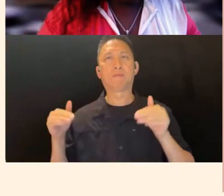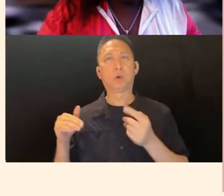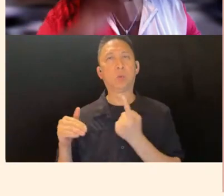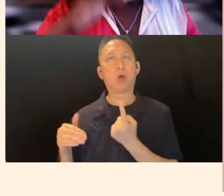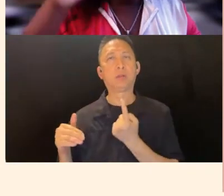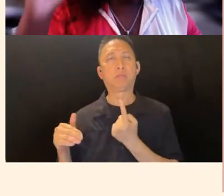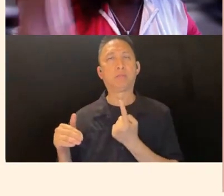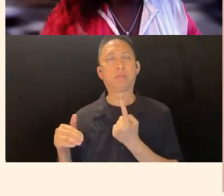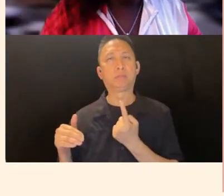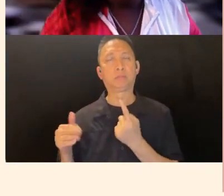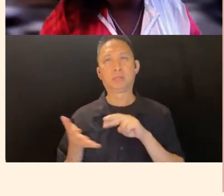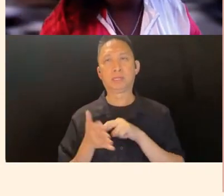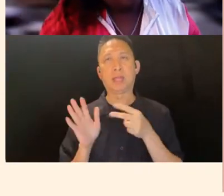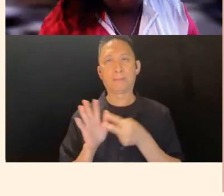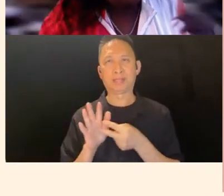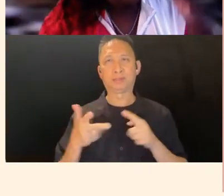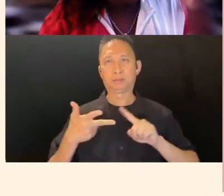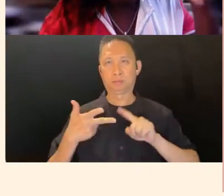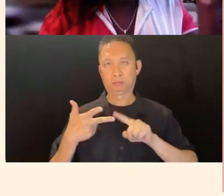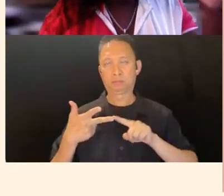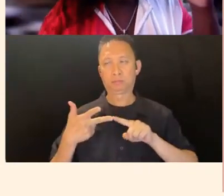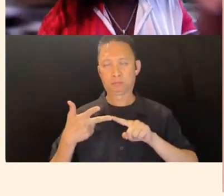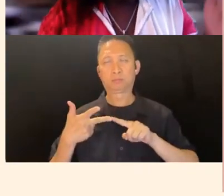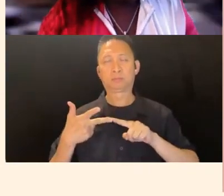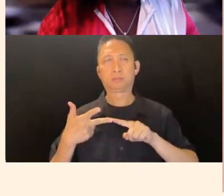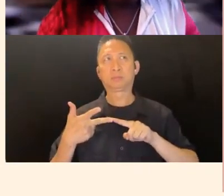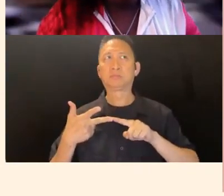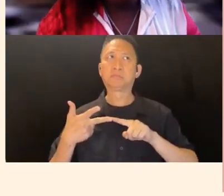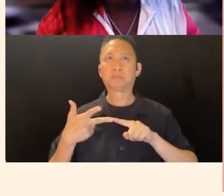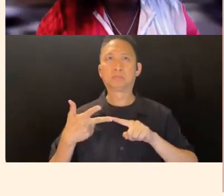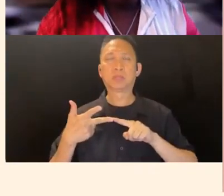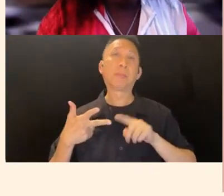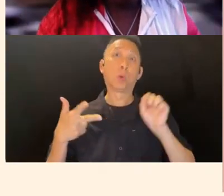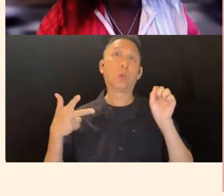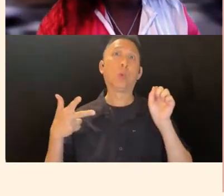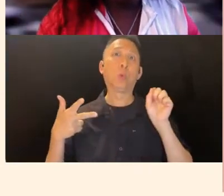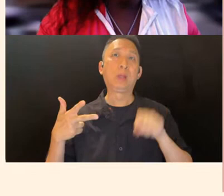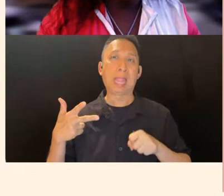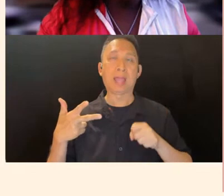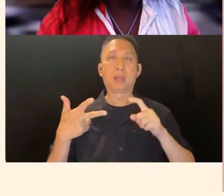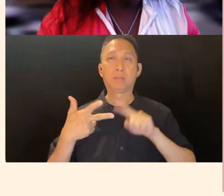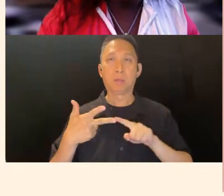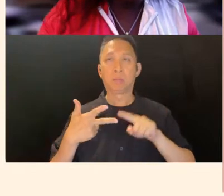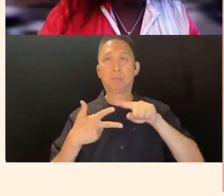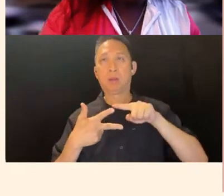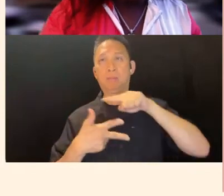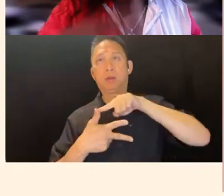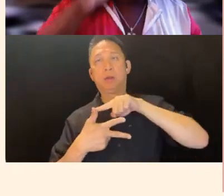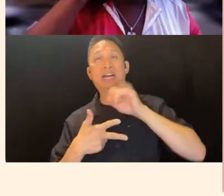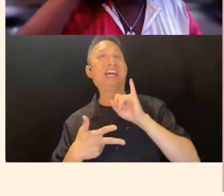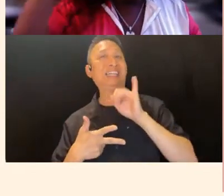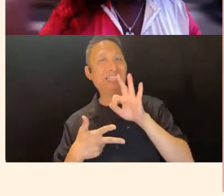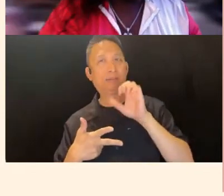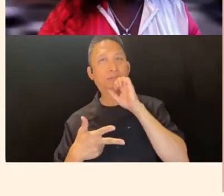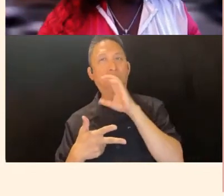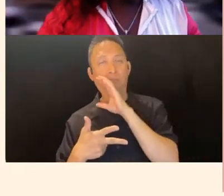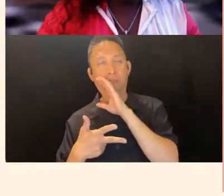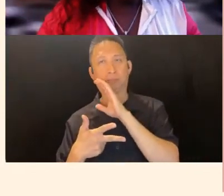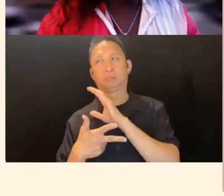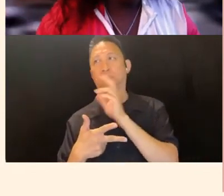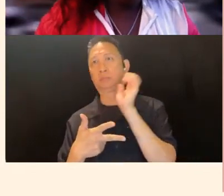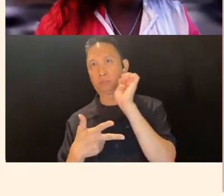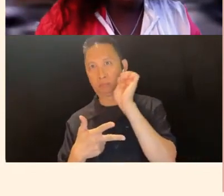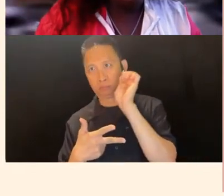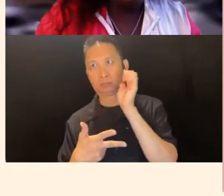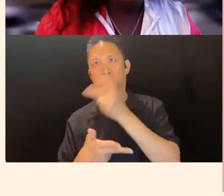We can ascertain up to level 3 care if we have individuals that are in need of level